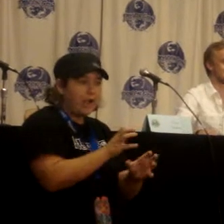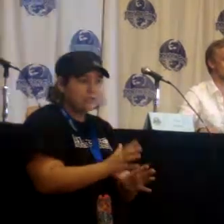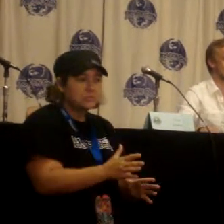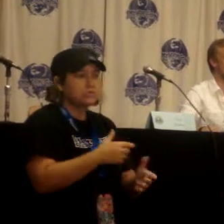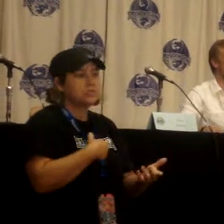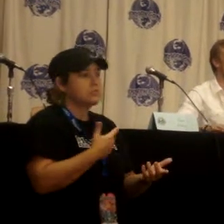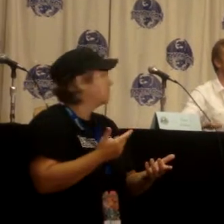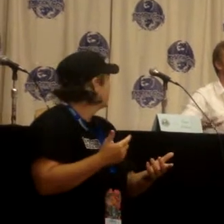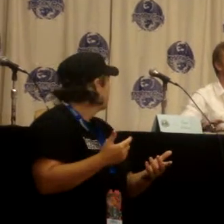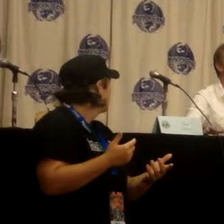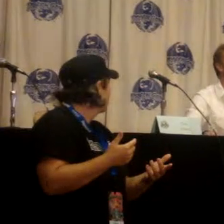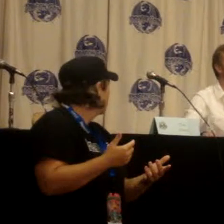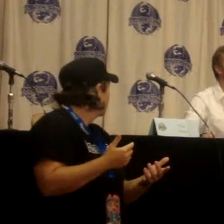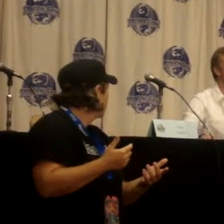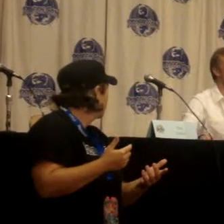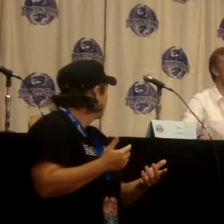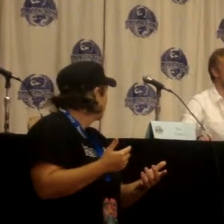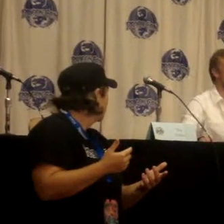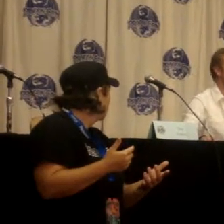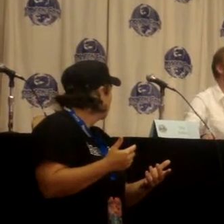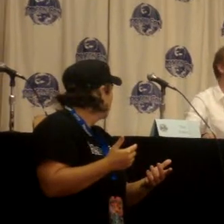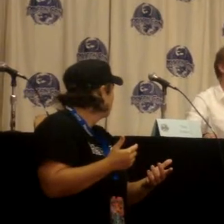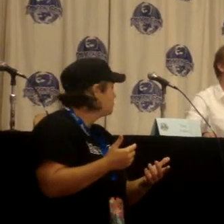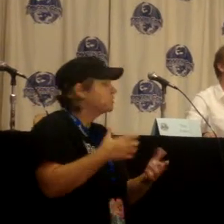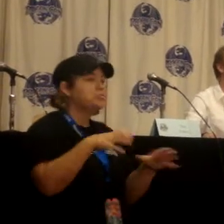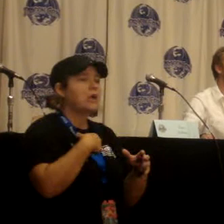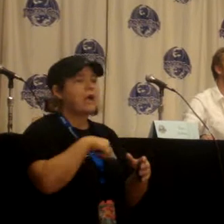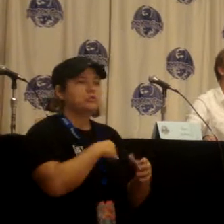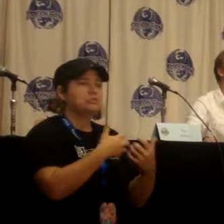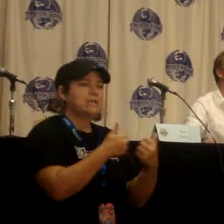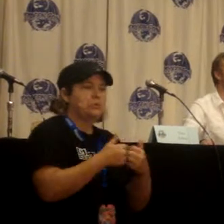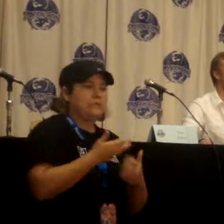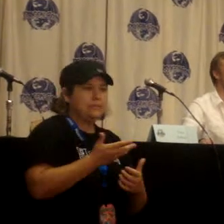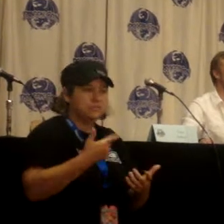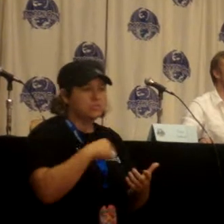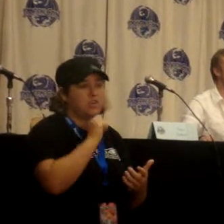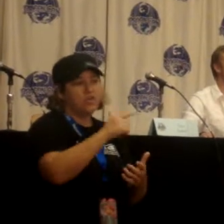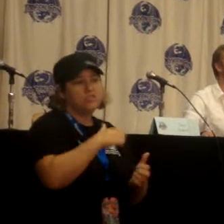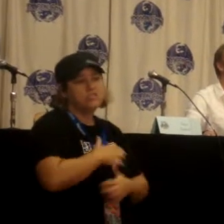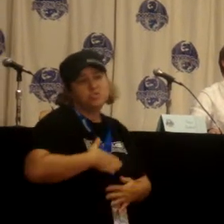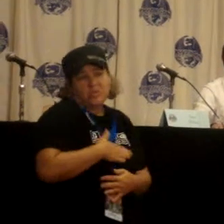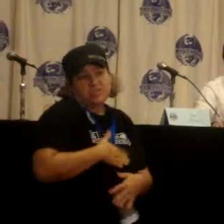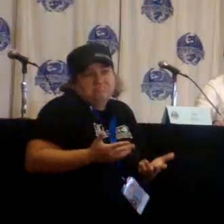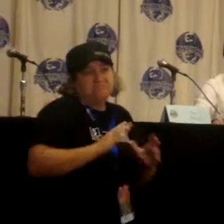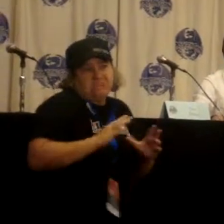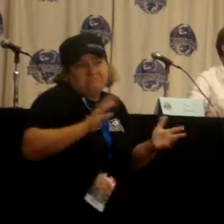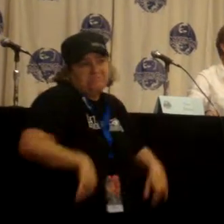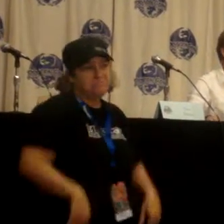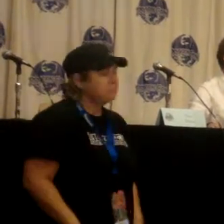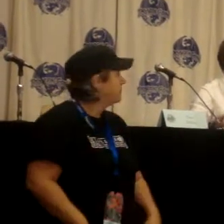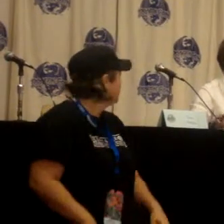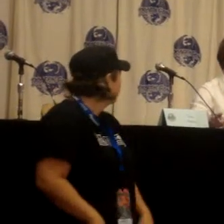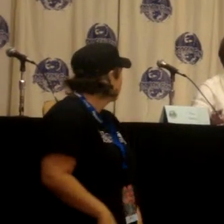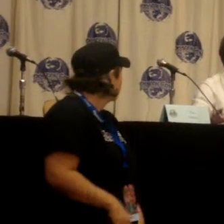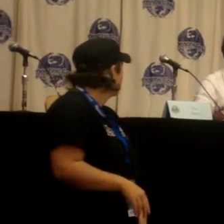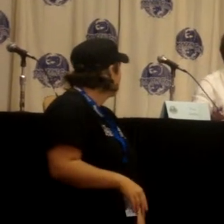landscape developer. We all kind of do our own separate things, and we all enjoy it. So, yeah, they've been very good to me. Excellent. Can I turn myself